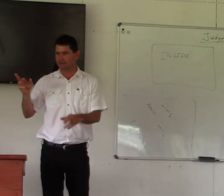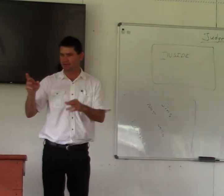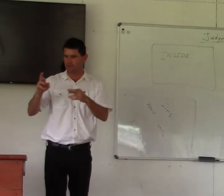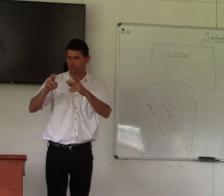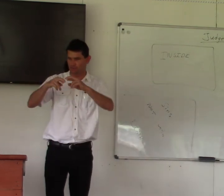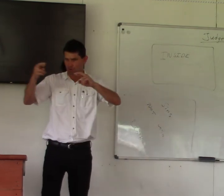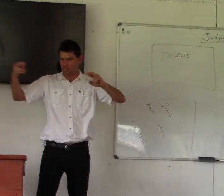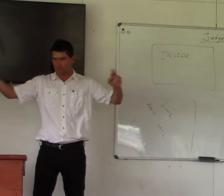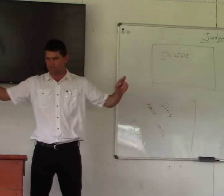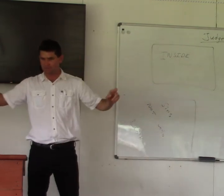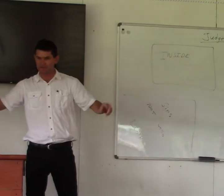rope.